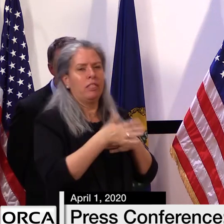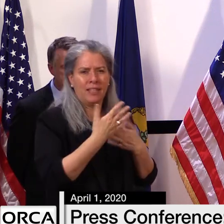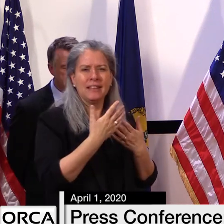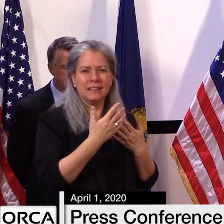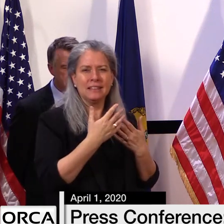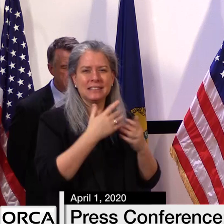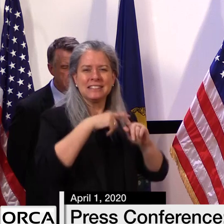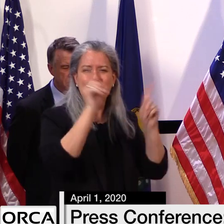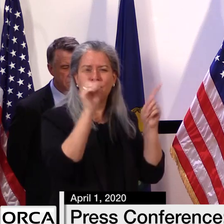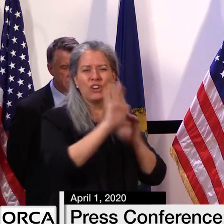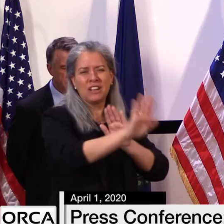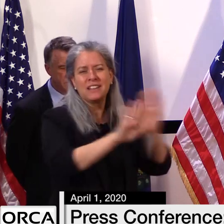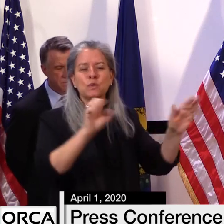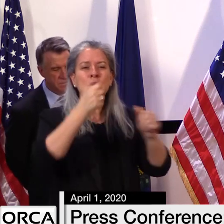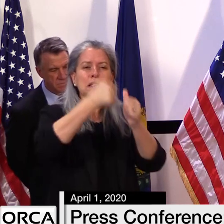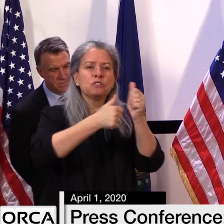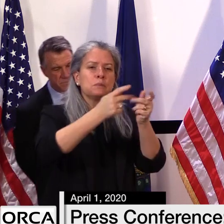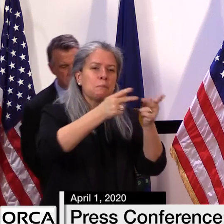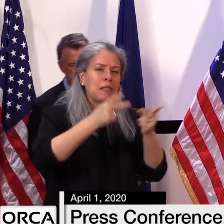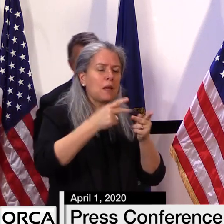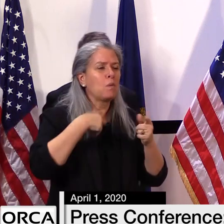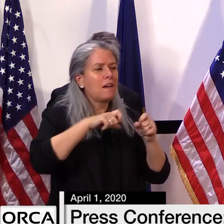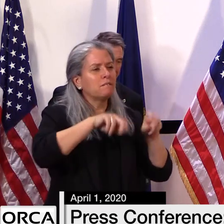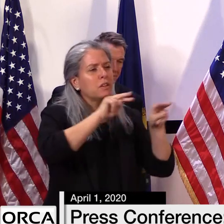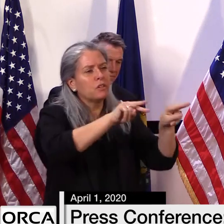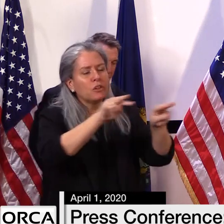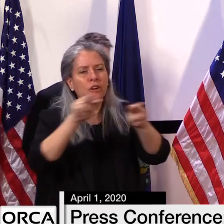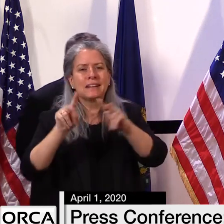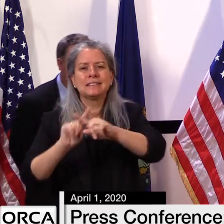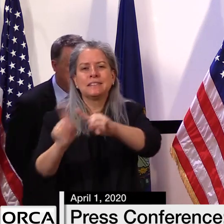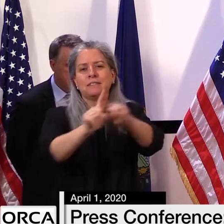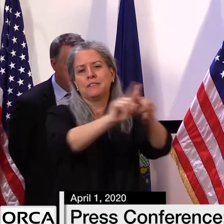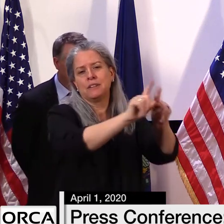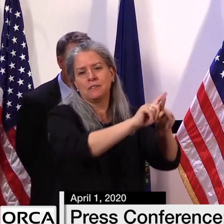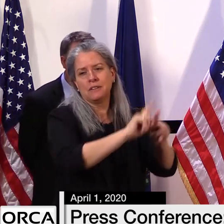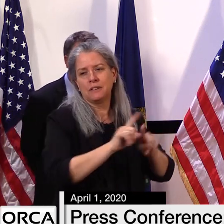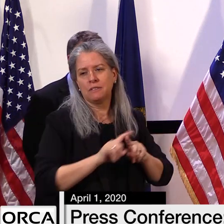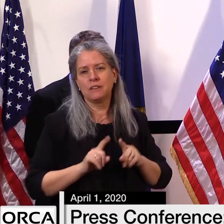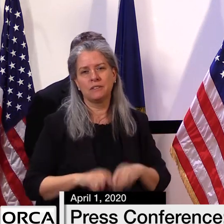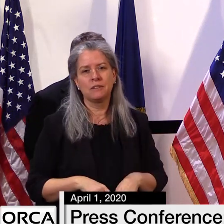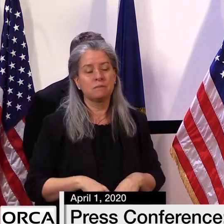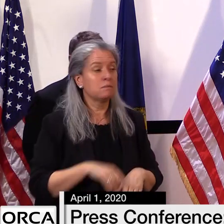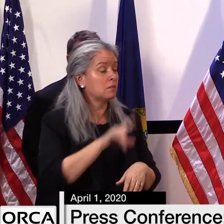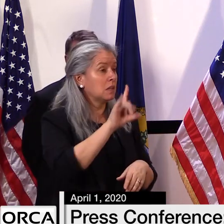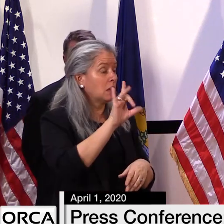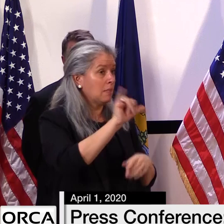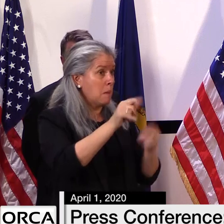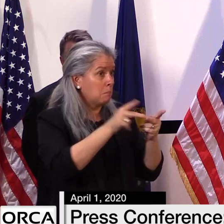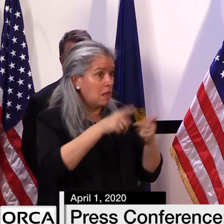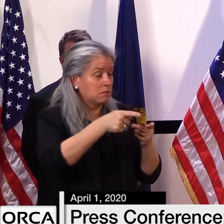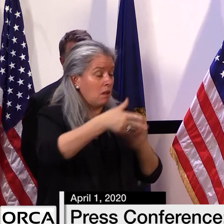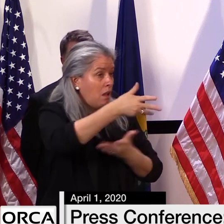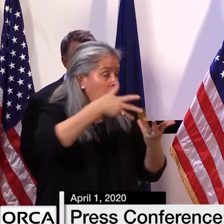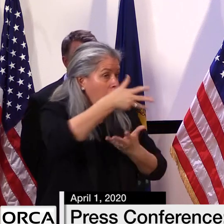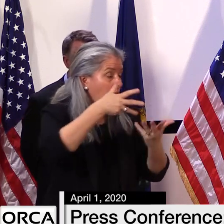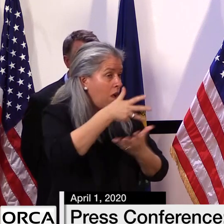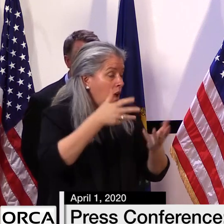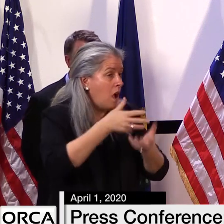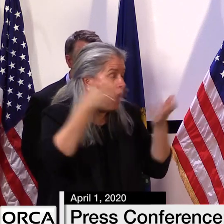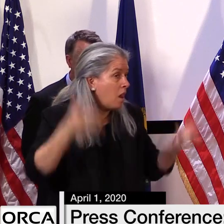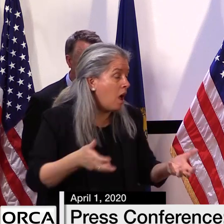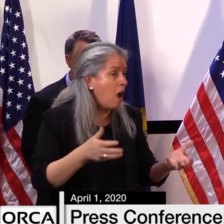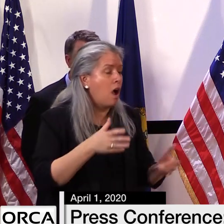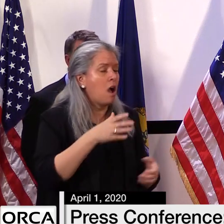is structured. You know, are there abundant opportunities for people to have been in contact with one another and there's a relatively small number of